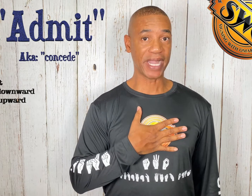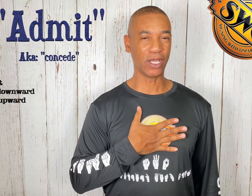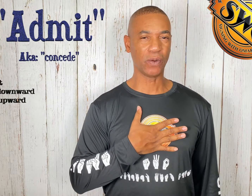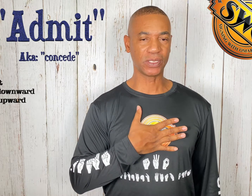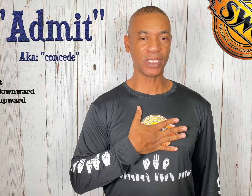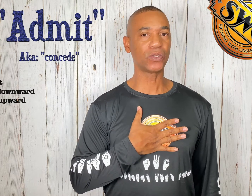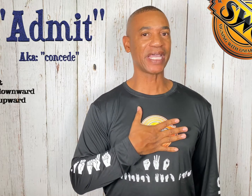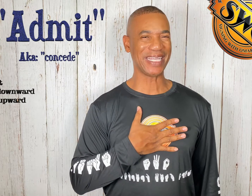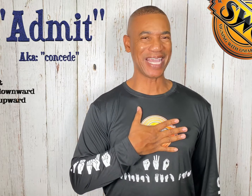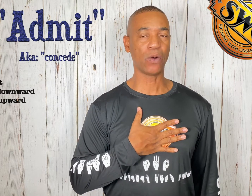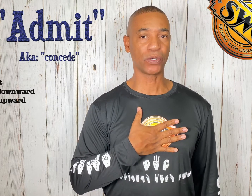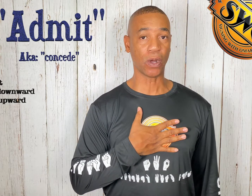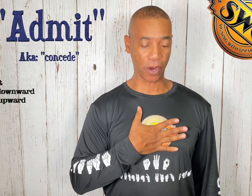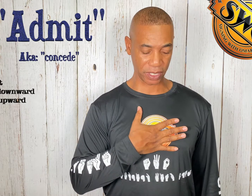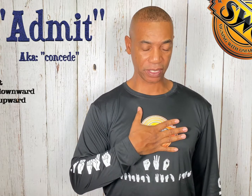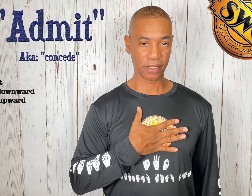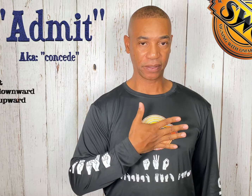go into like a downward arc.